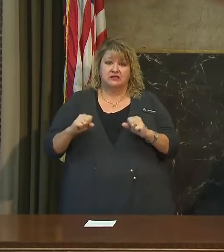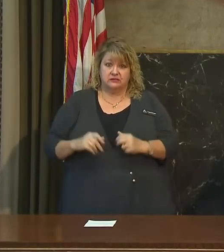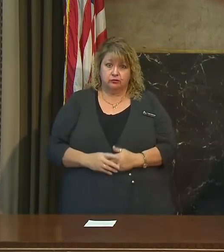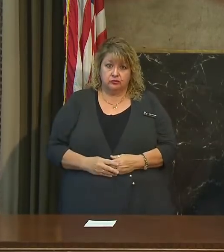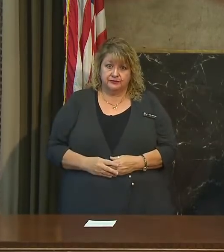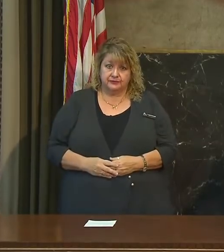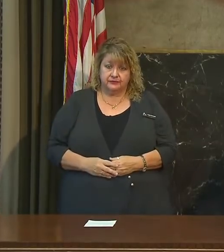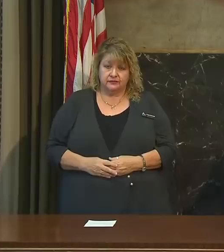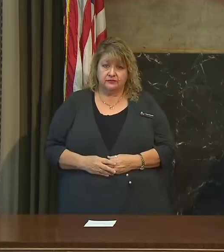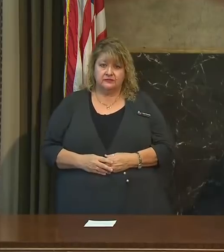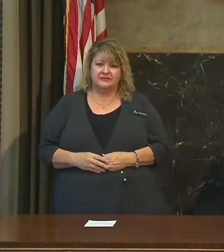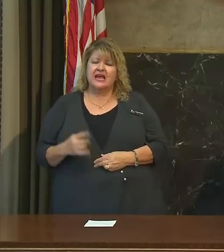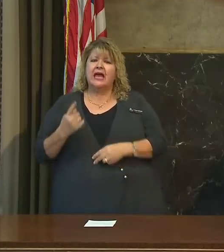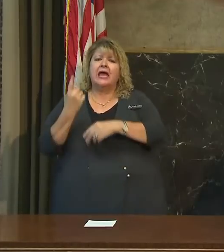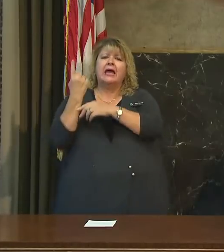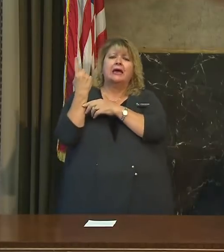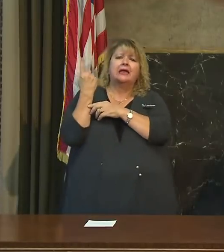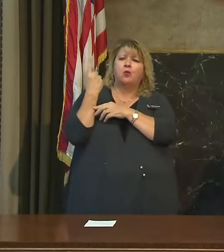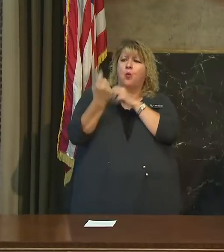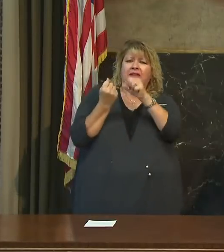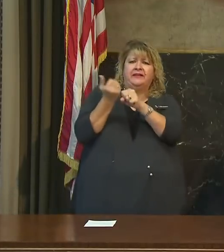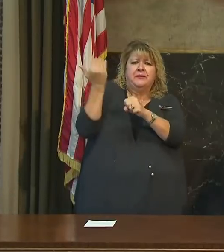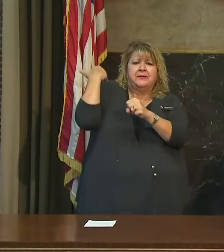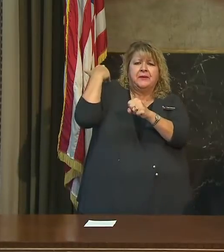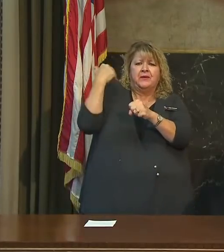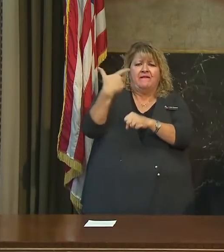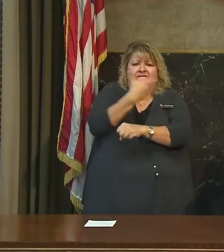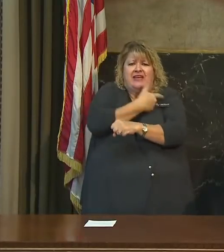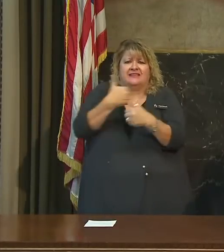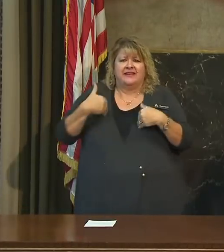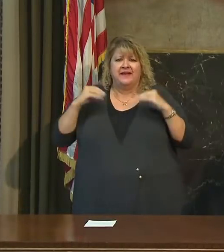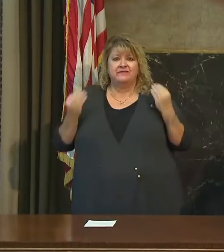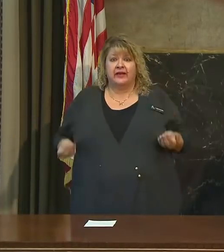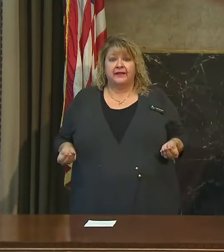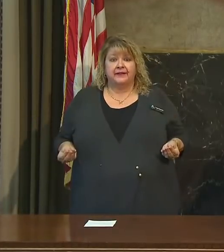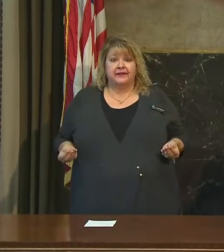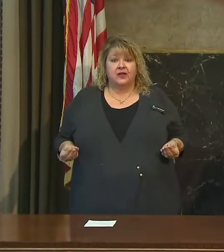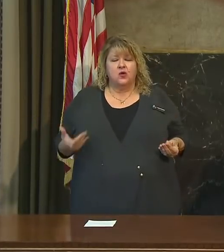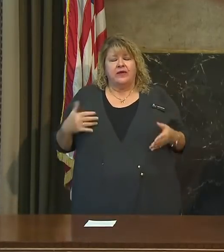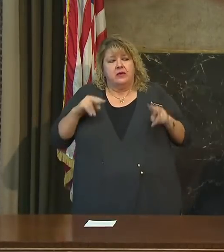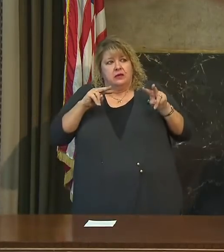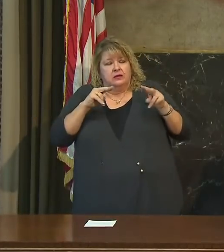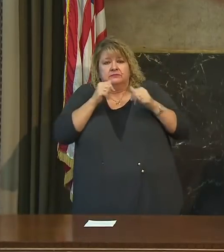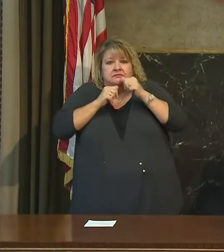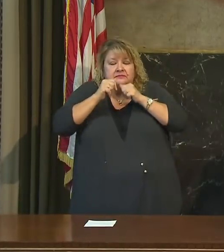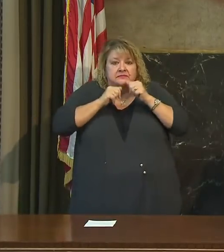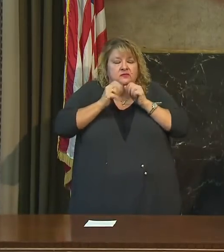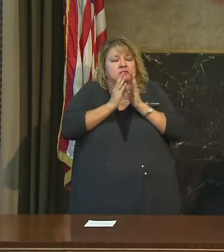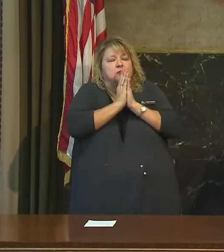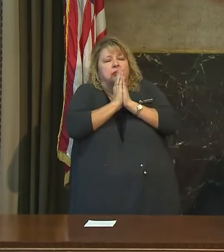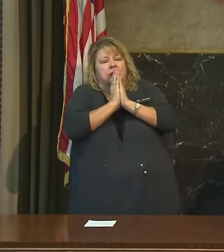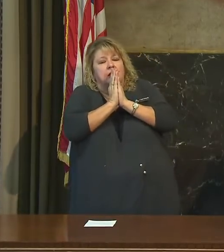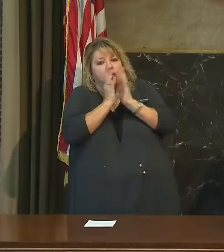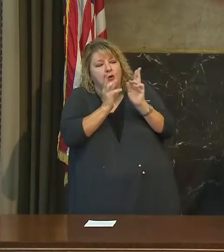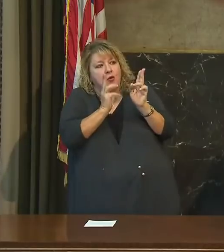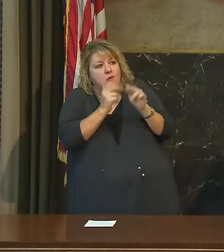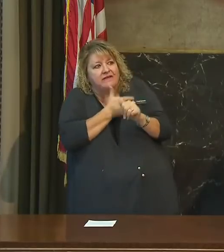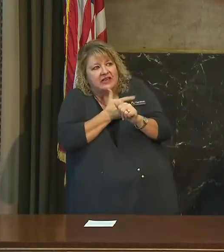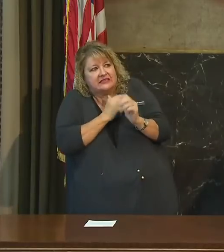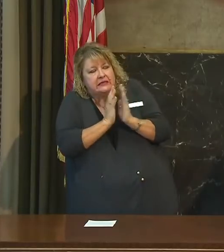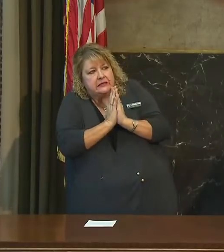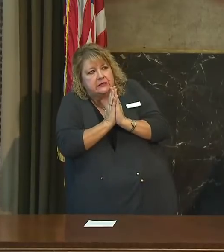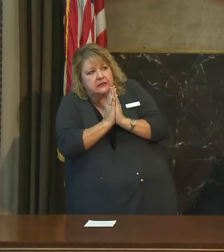A year ago, we didn't have these vaccines. And we all looked forward to the day. We prayed that that day would